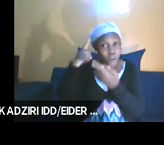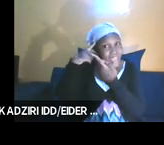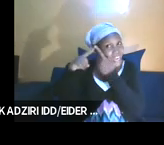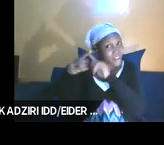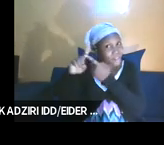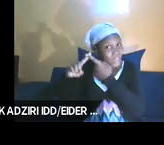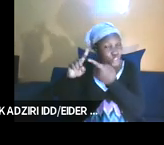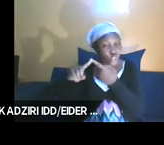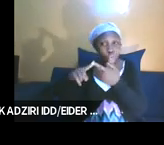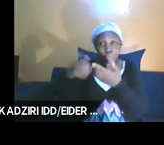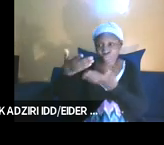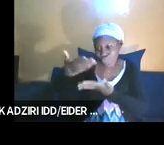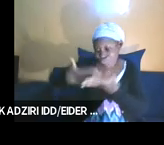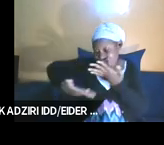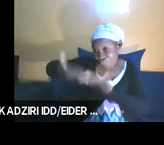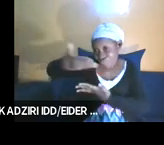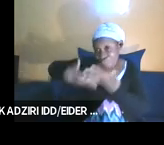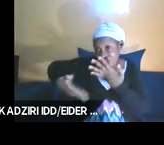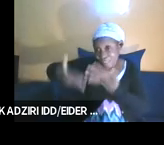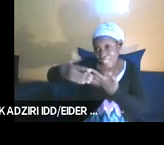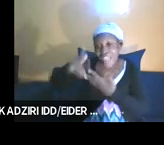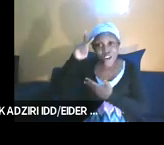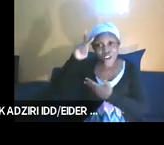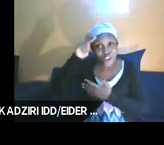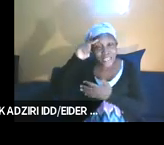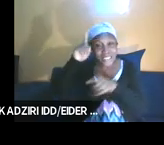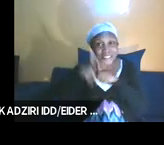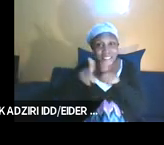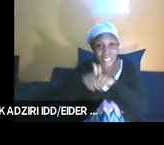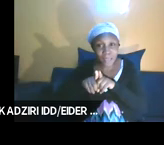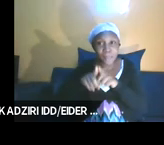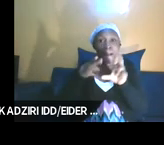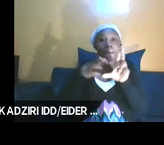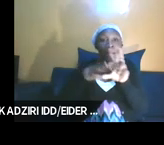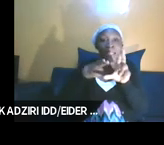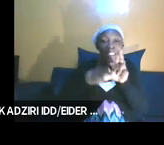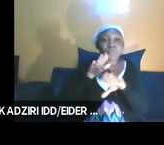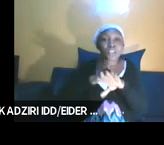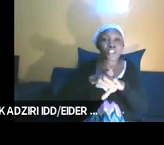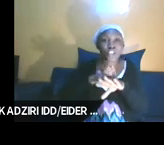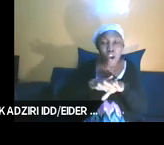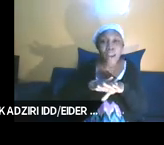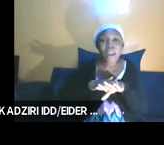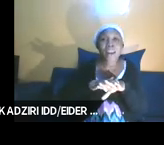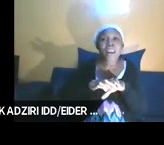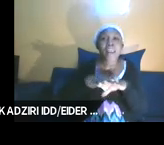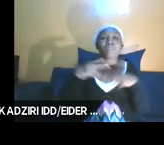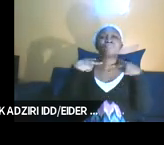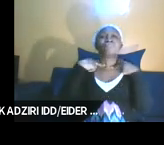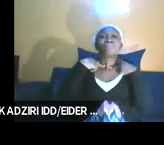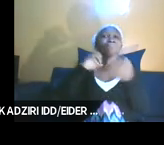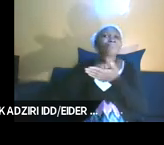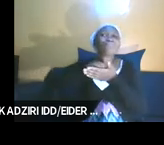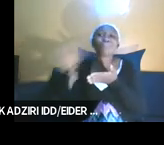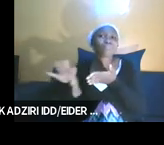knowledge. We want to also participate in the decolonization agenda, making sure our academic spaces are more